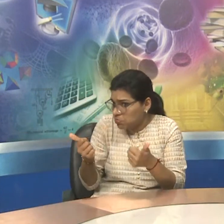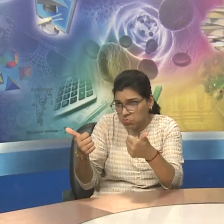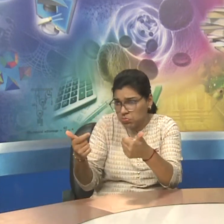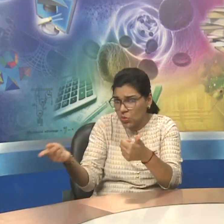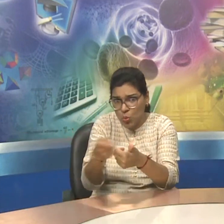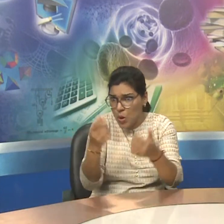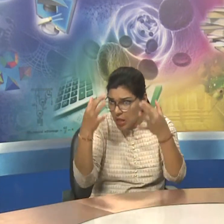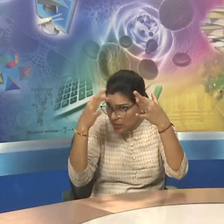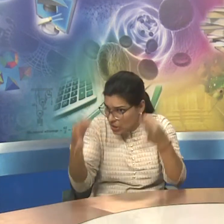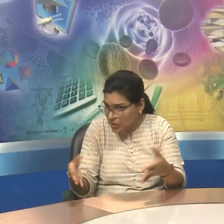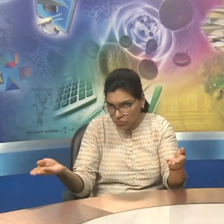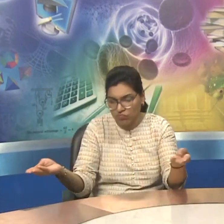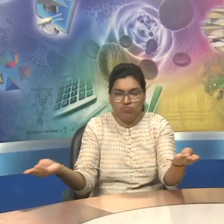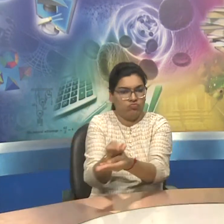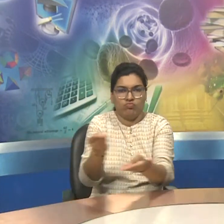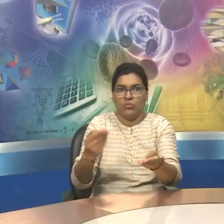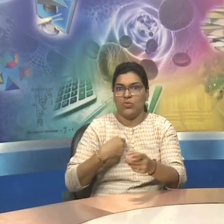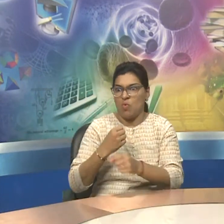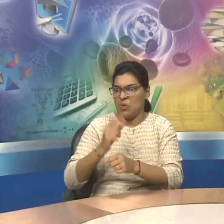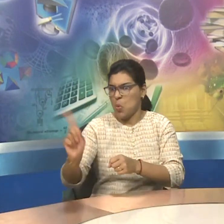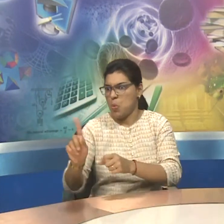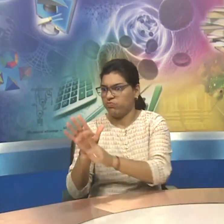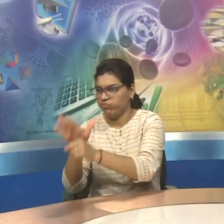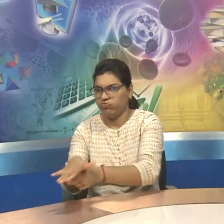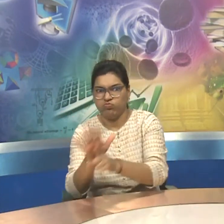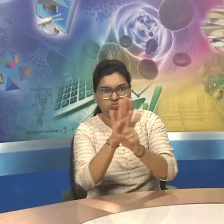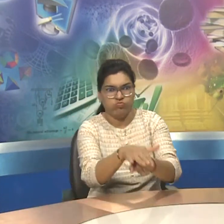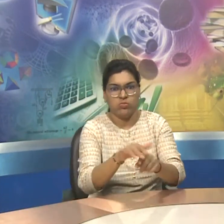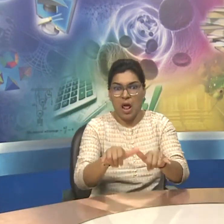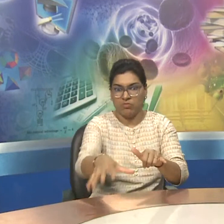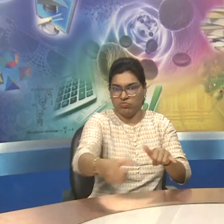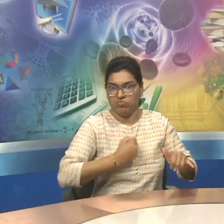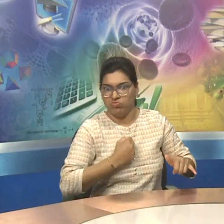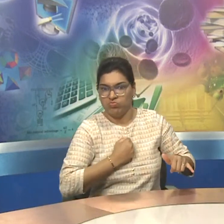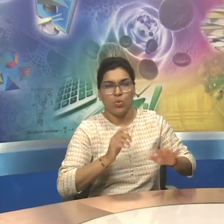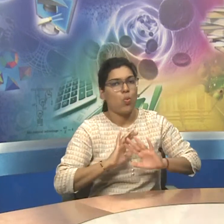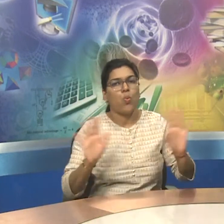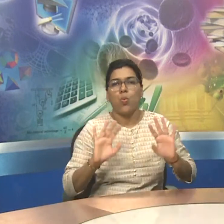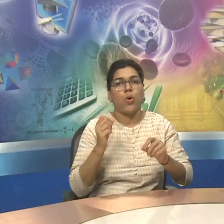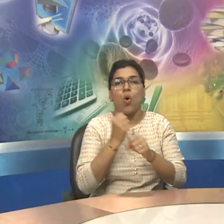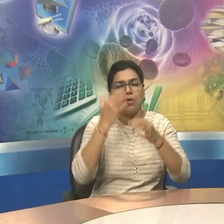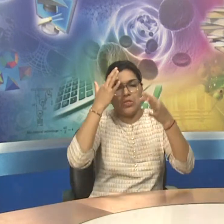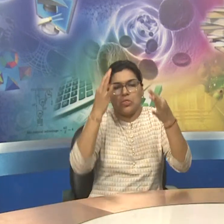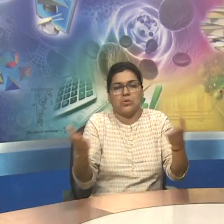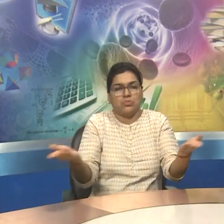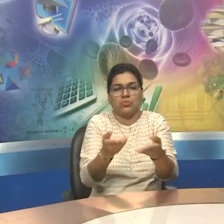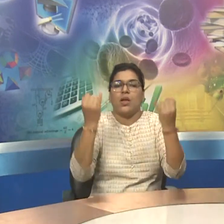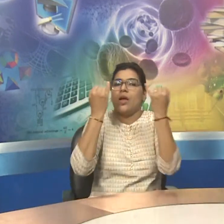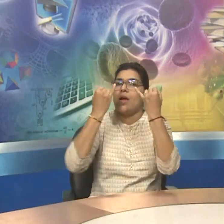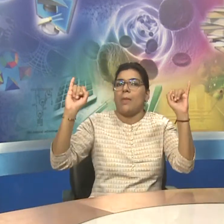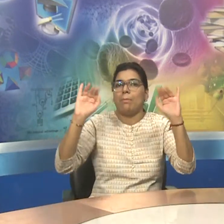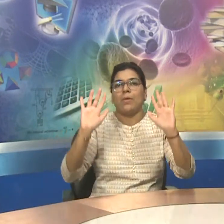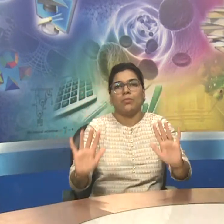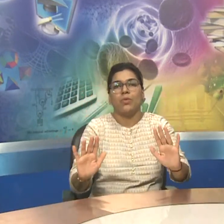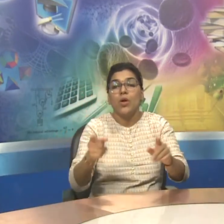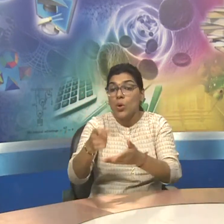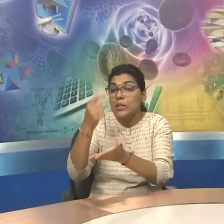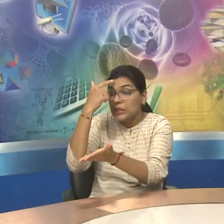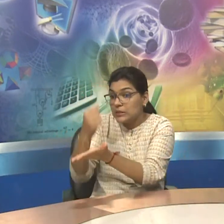For example, a person want to buy a land and government doesn't allow, then